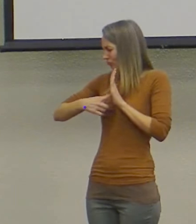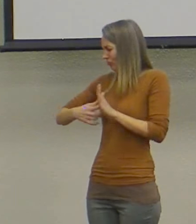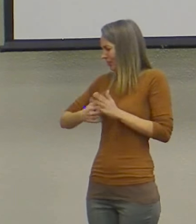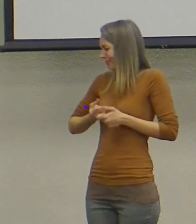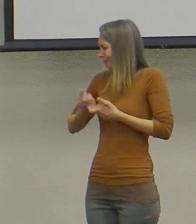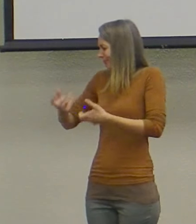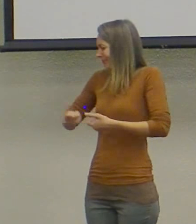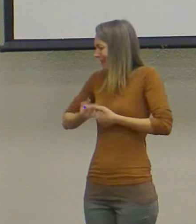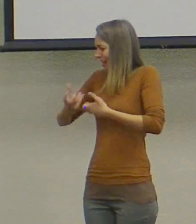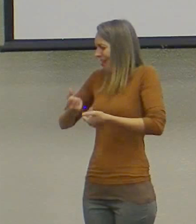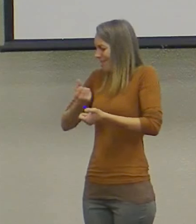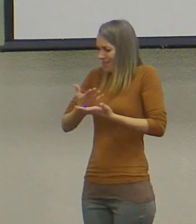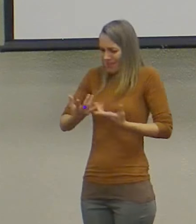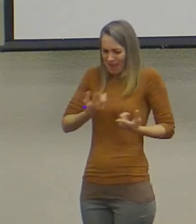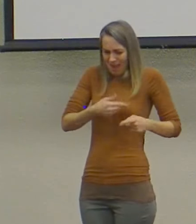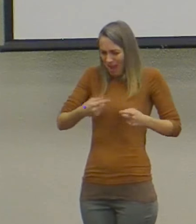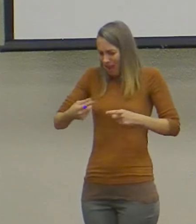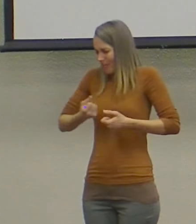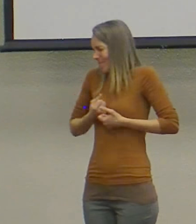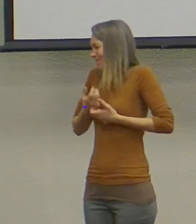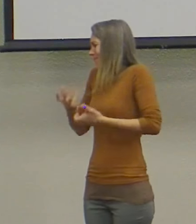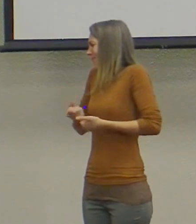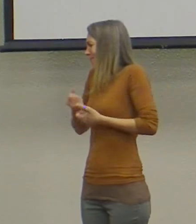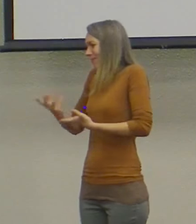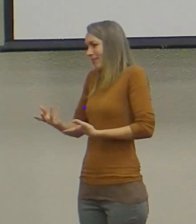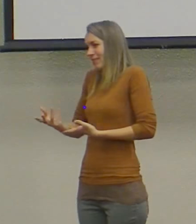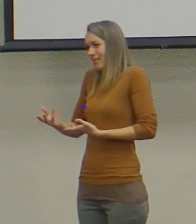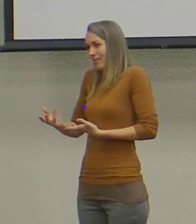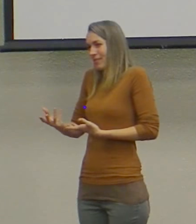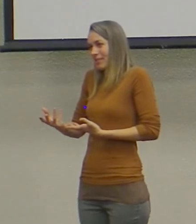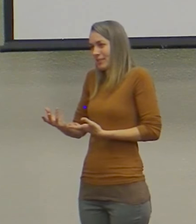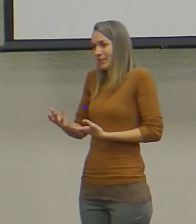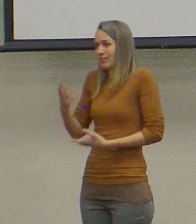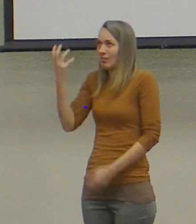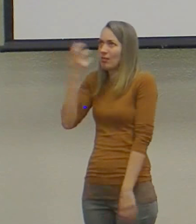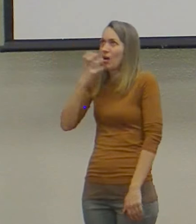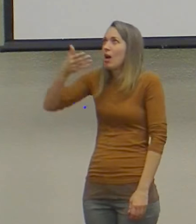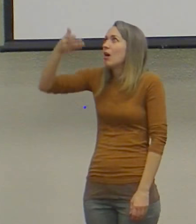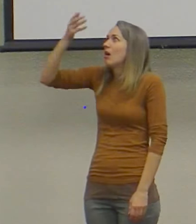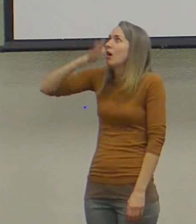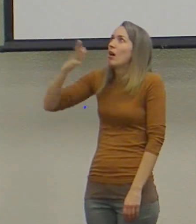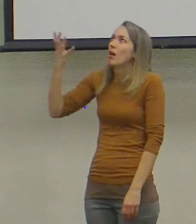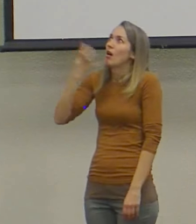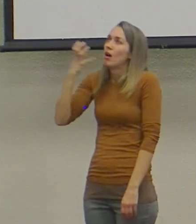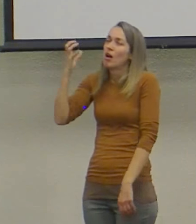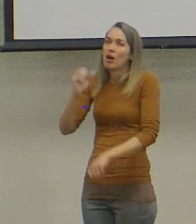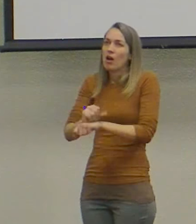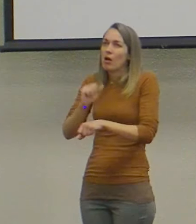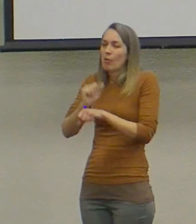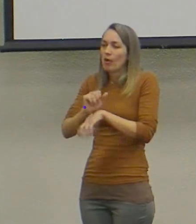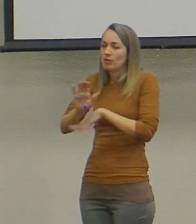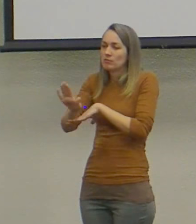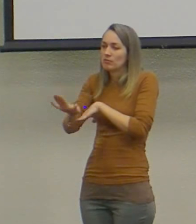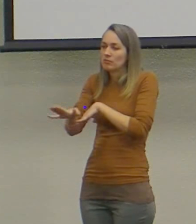relationship. And she was marveling at what God had done during the